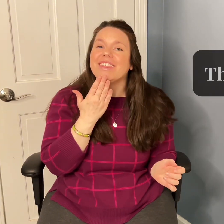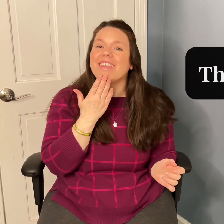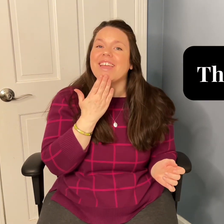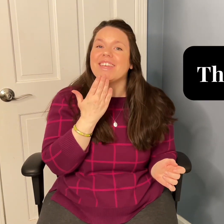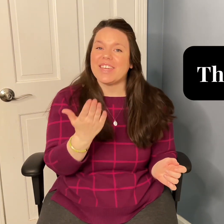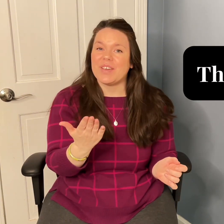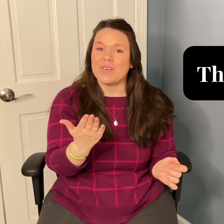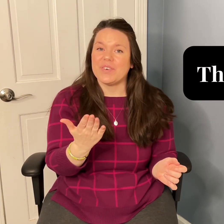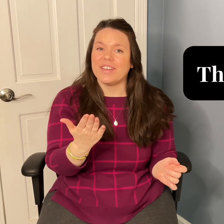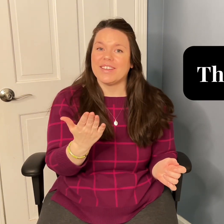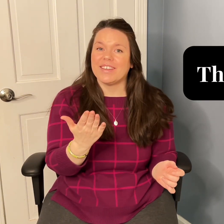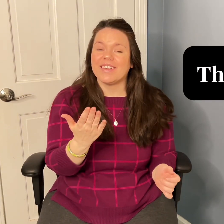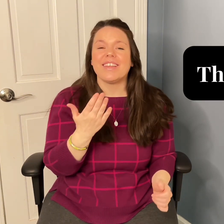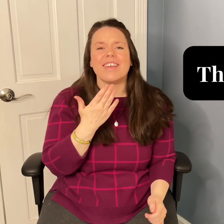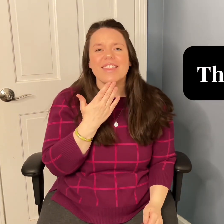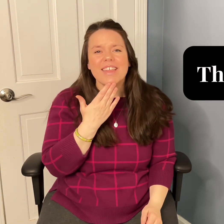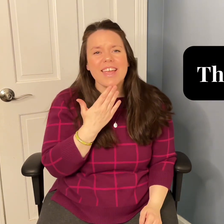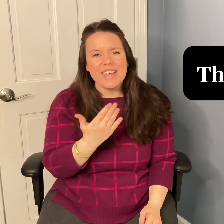Thank you. Thank you.